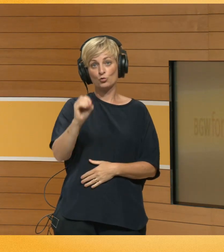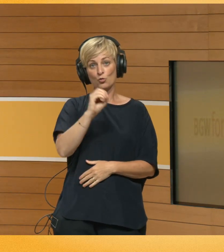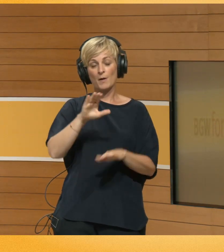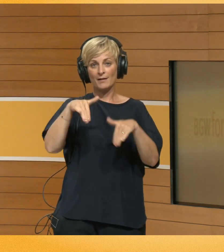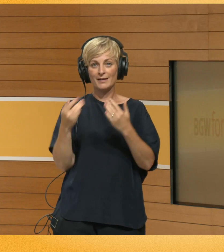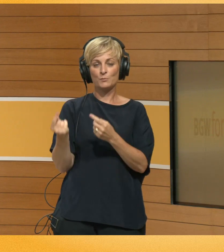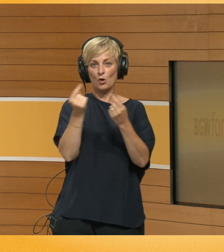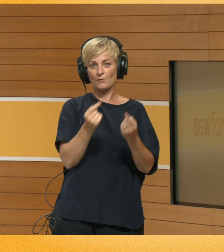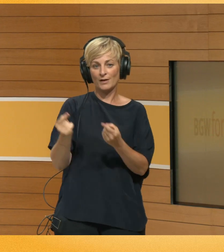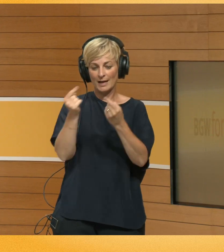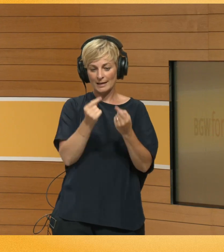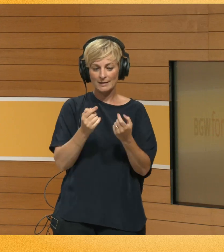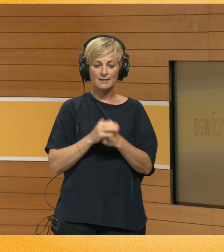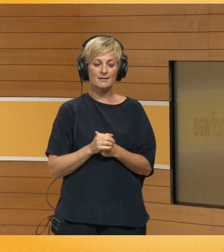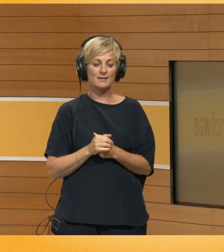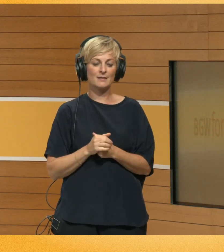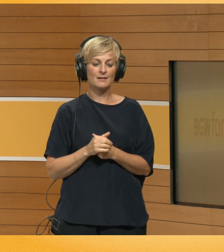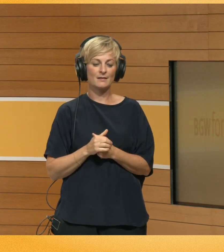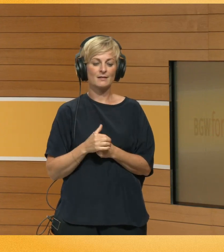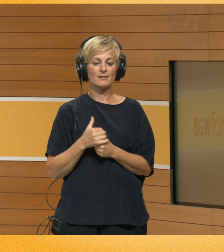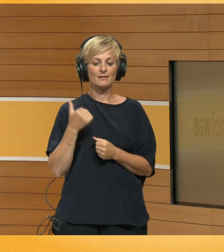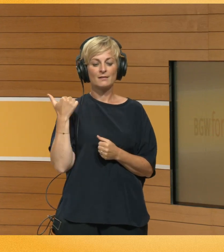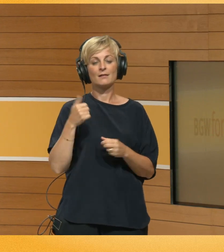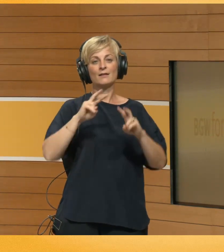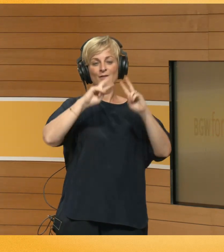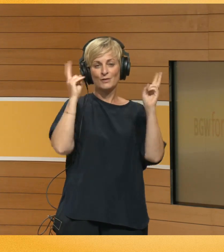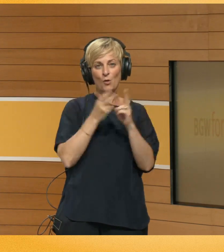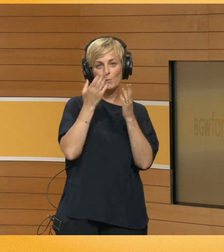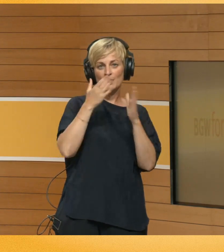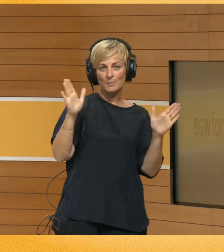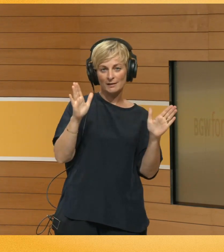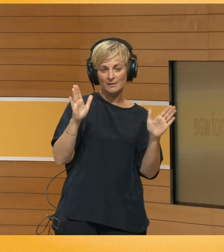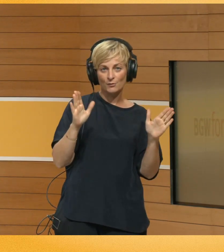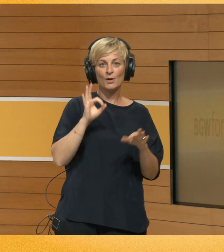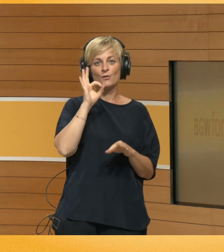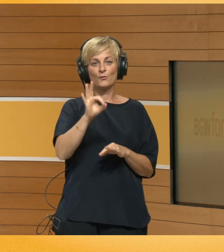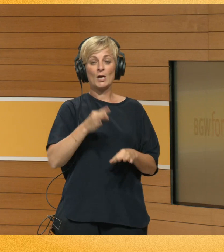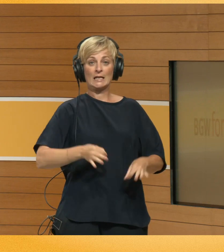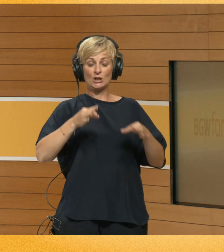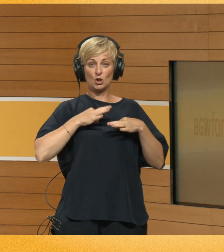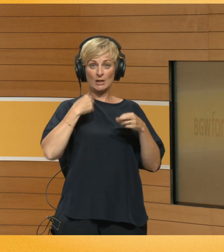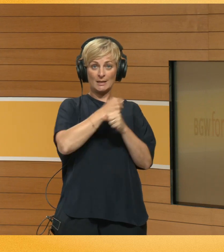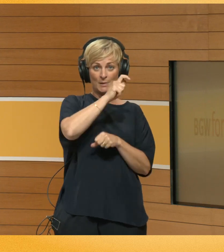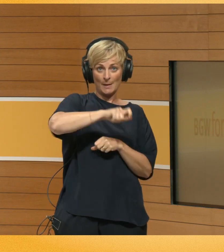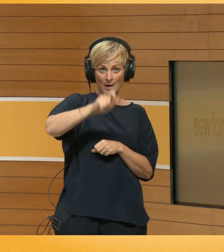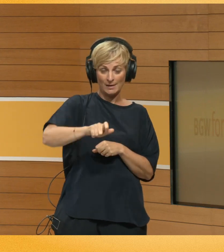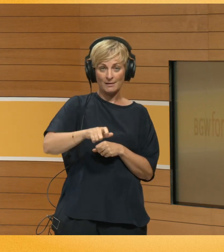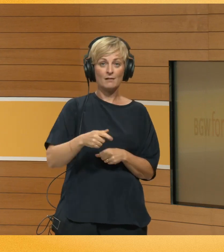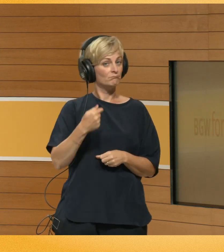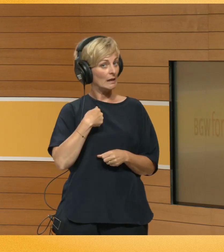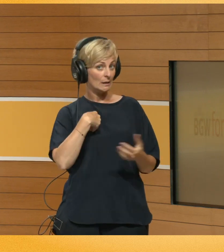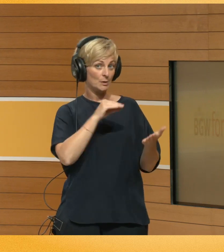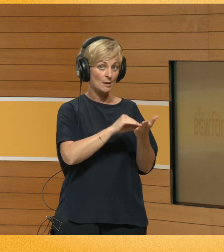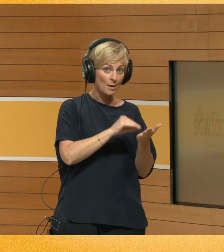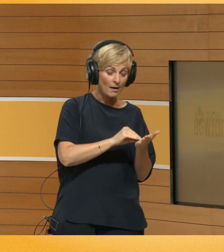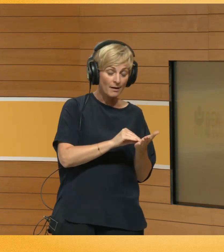our supporters, and in fact, Miriam is going to be there, and some of our colleagues. So appreciate